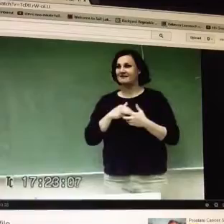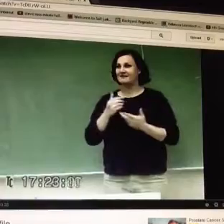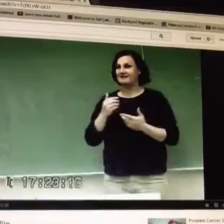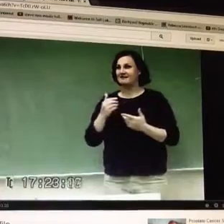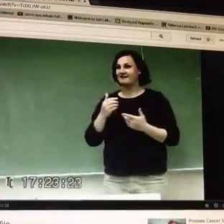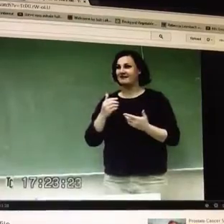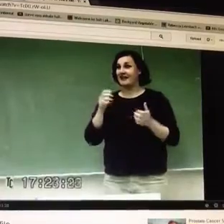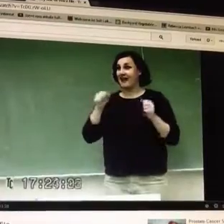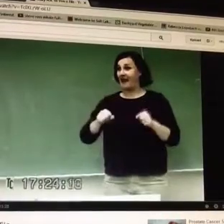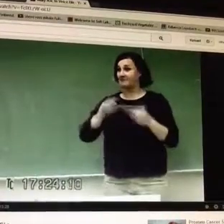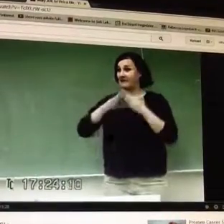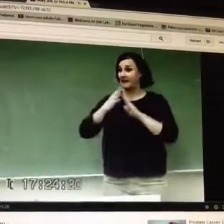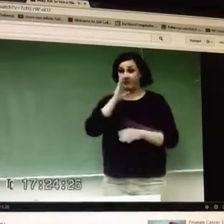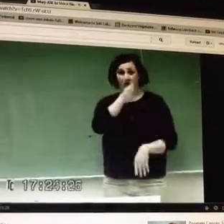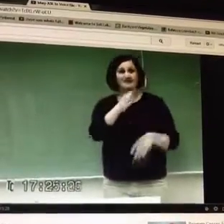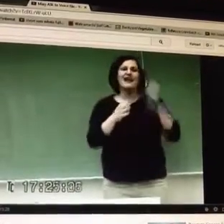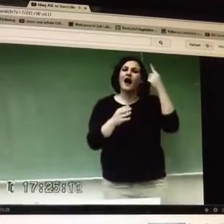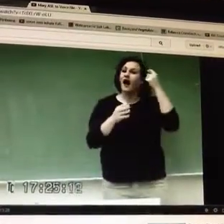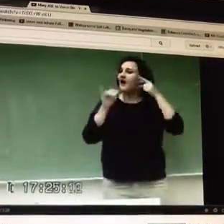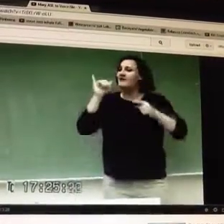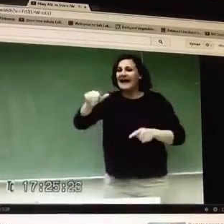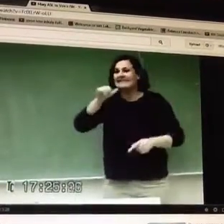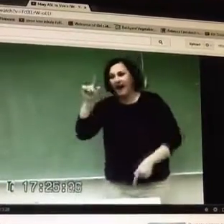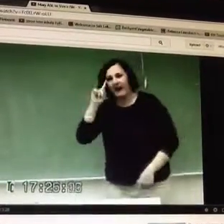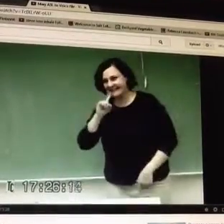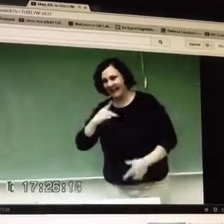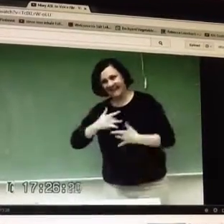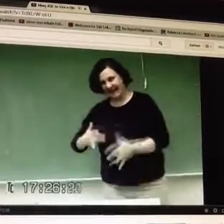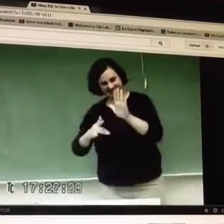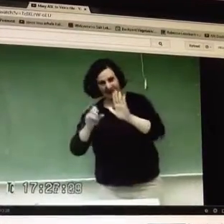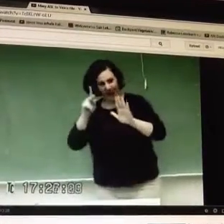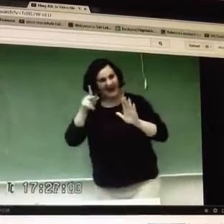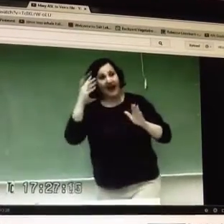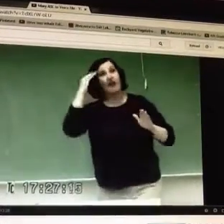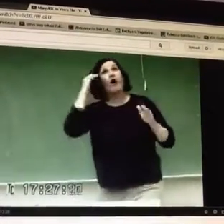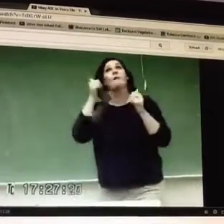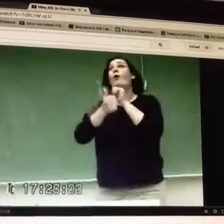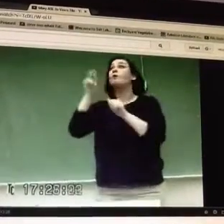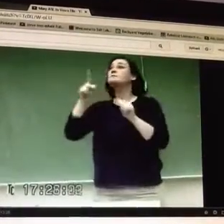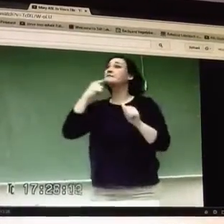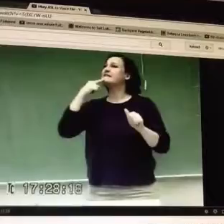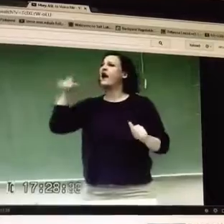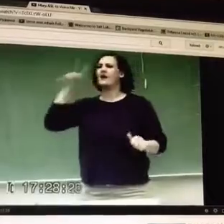I'm very organized. I can also be very blunt.